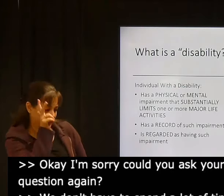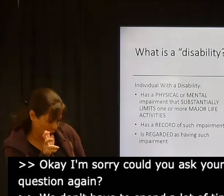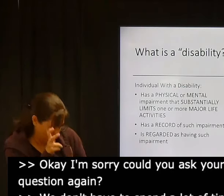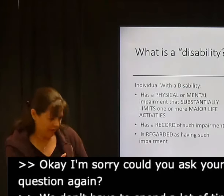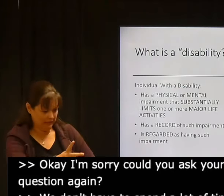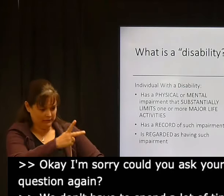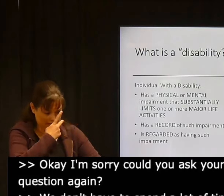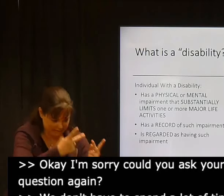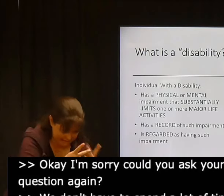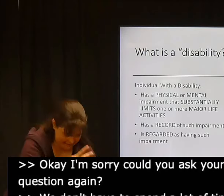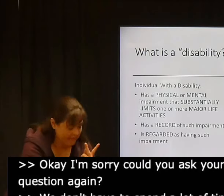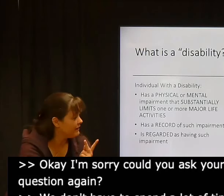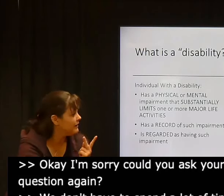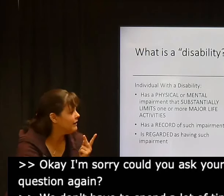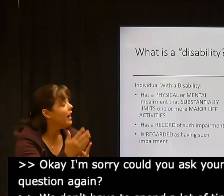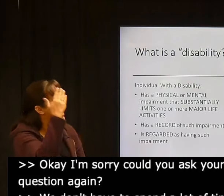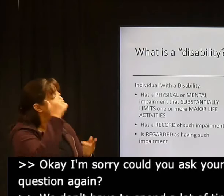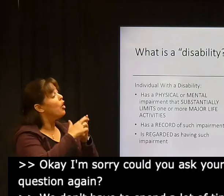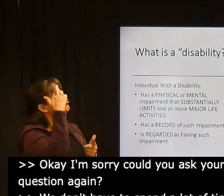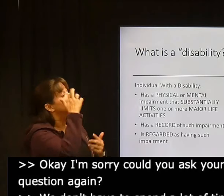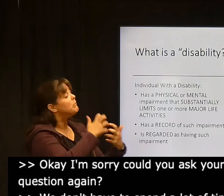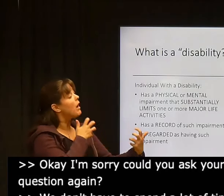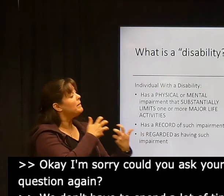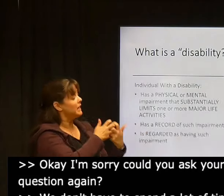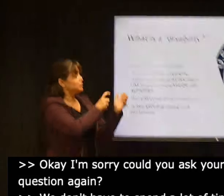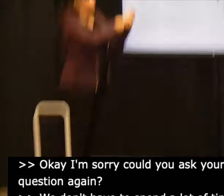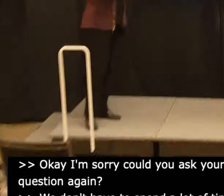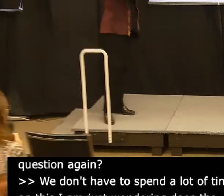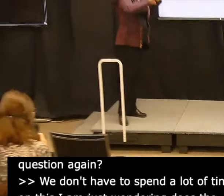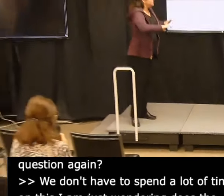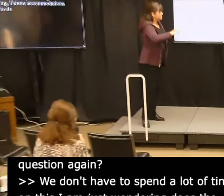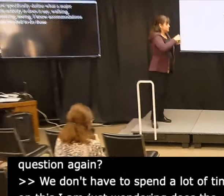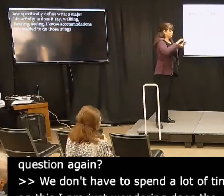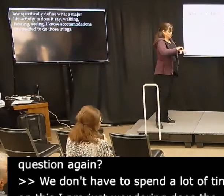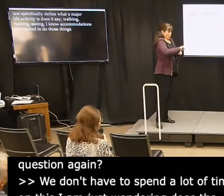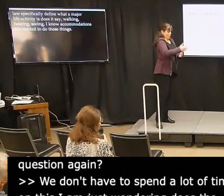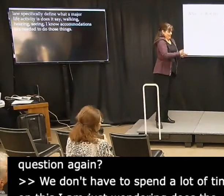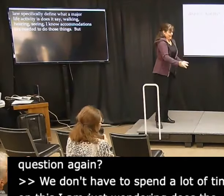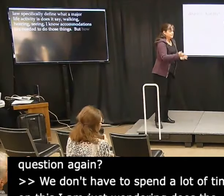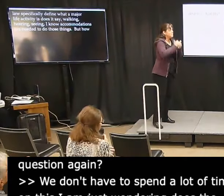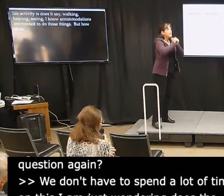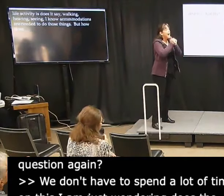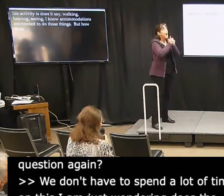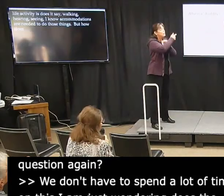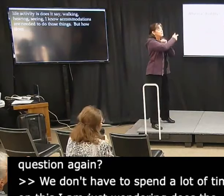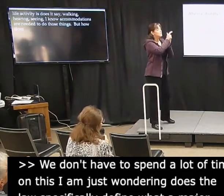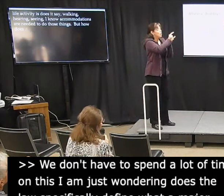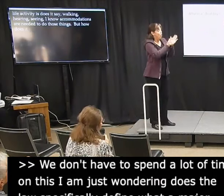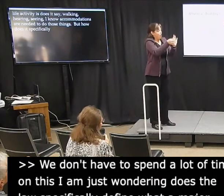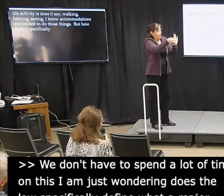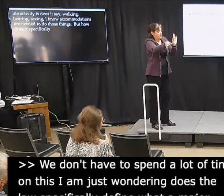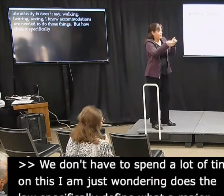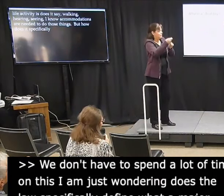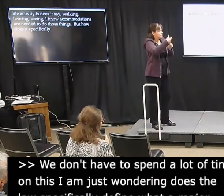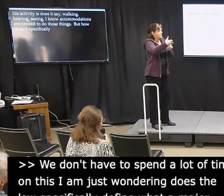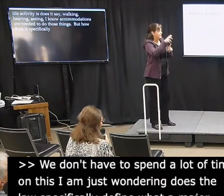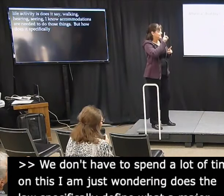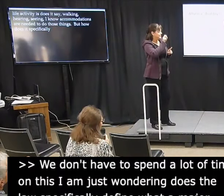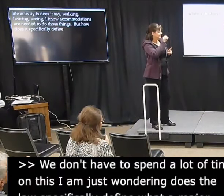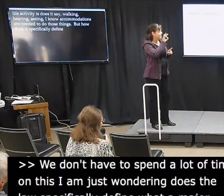I know accommodations are needed to do those things, but how does it specifically define what a major life